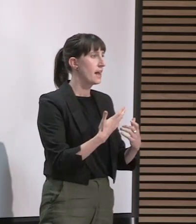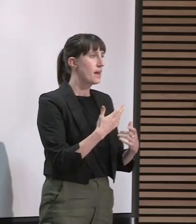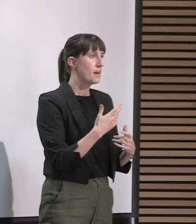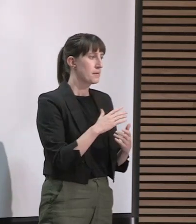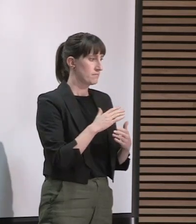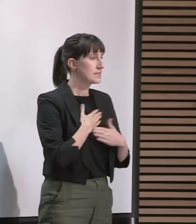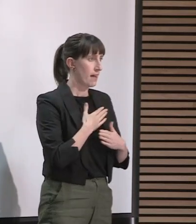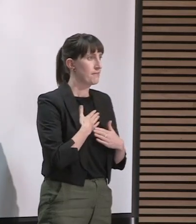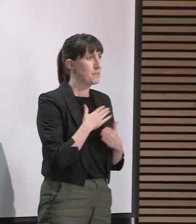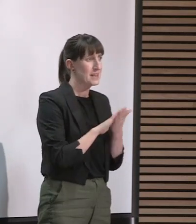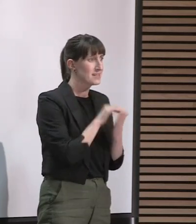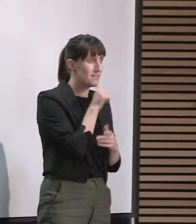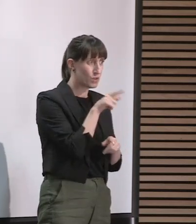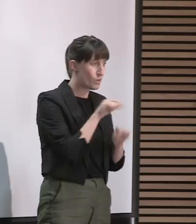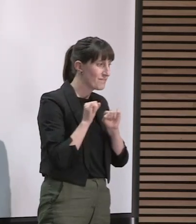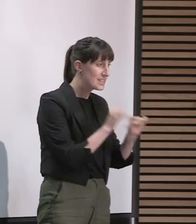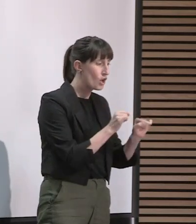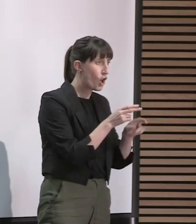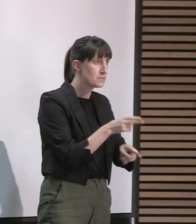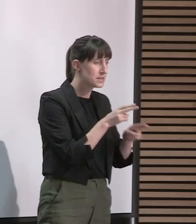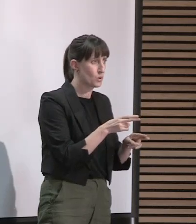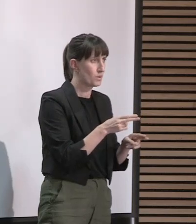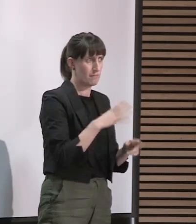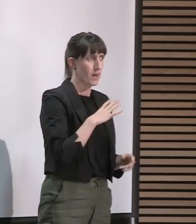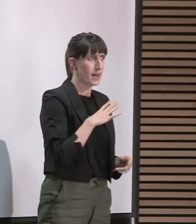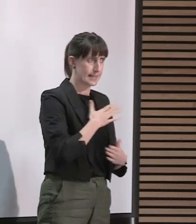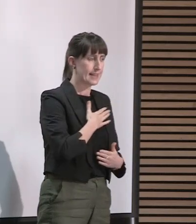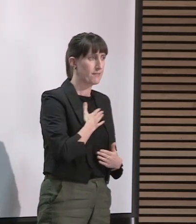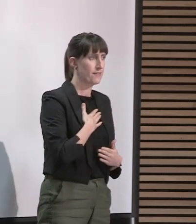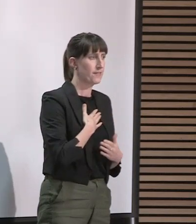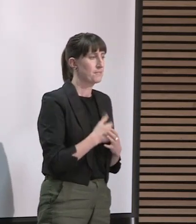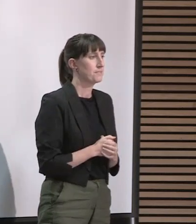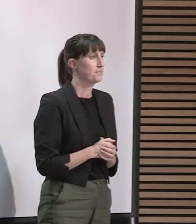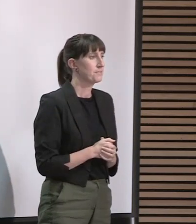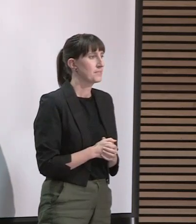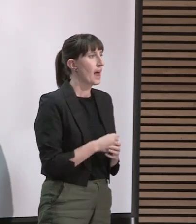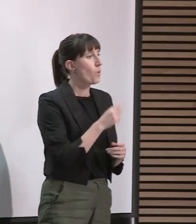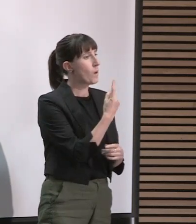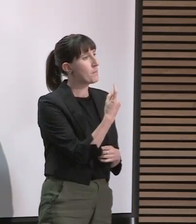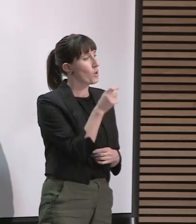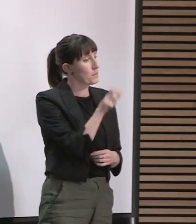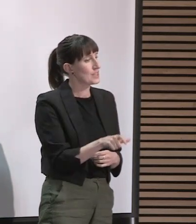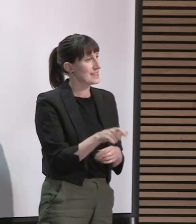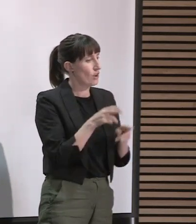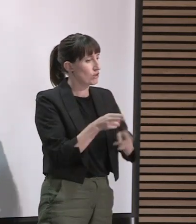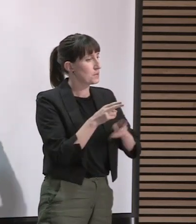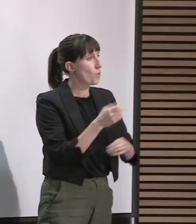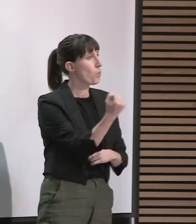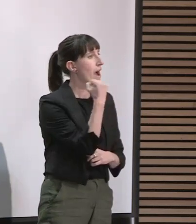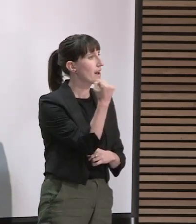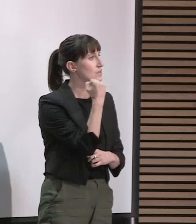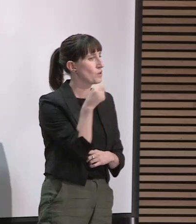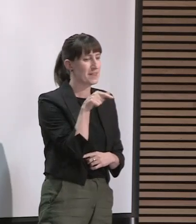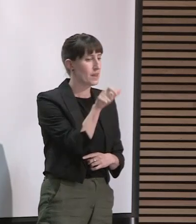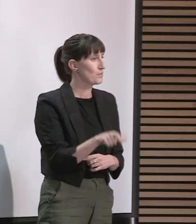others to go and receive care. There is an additional person who remains in Waikato Hospital, but not as a direct result of